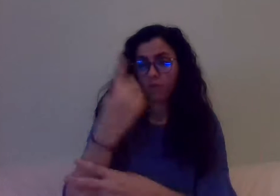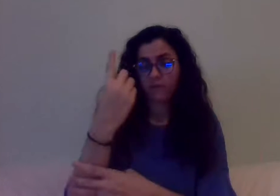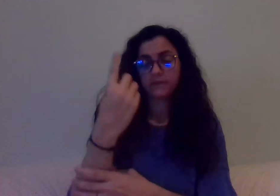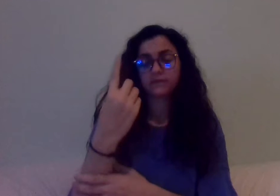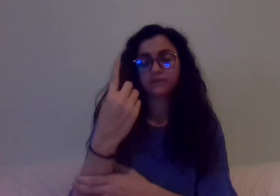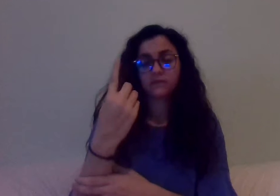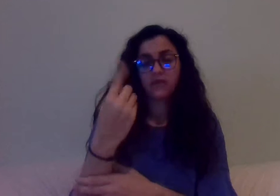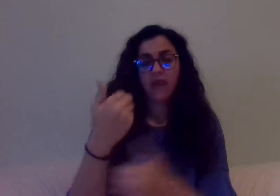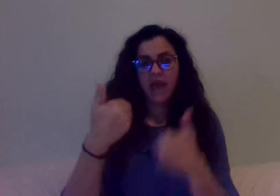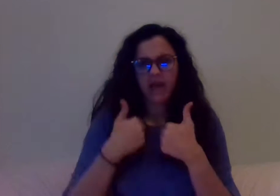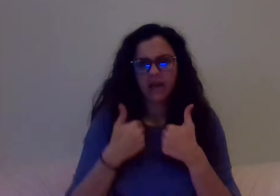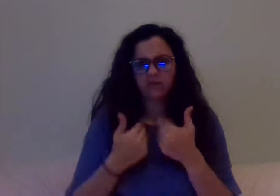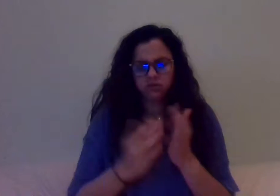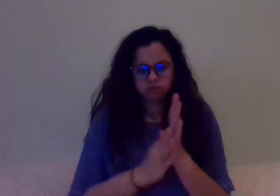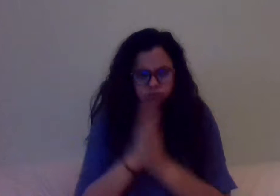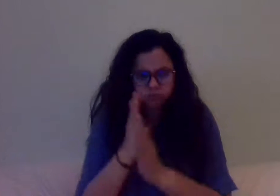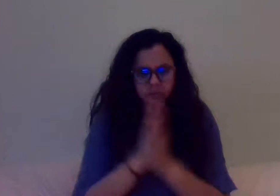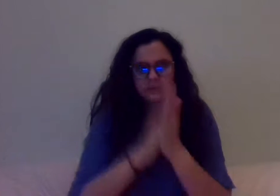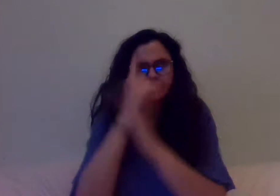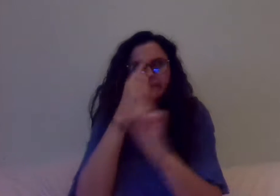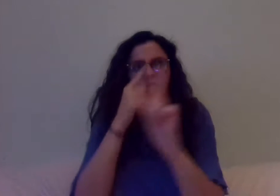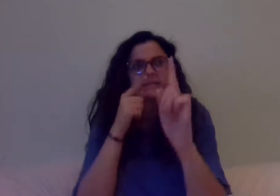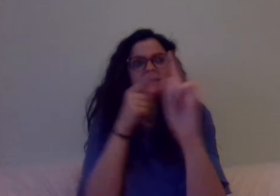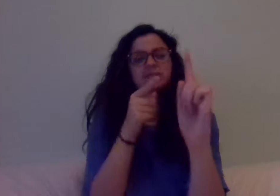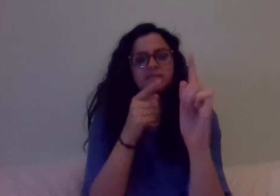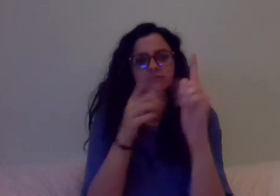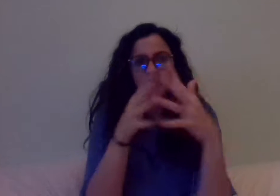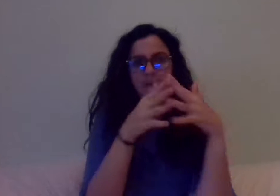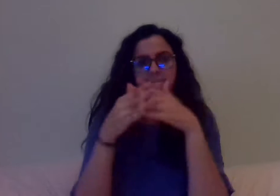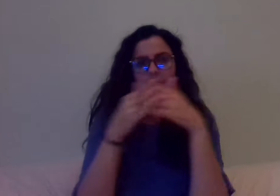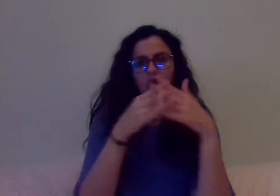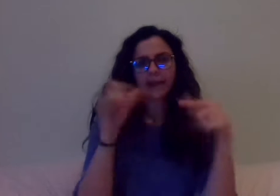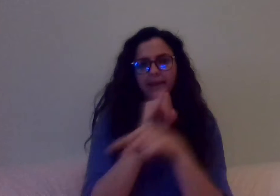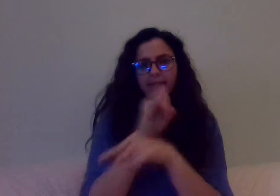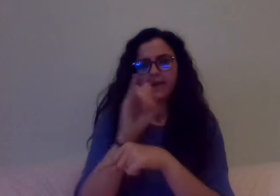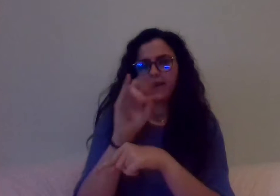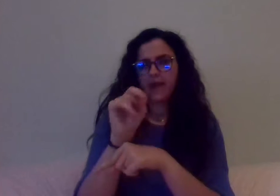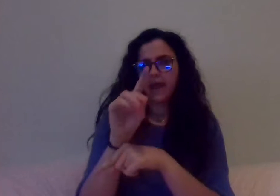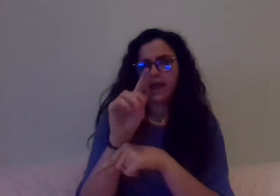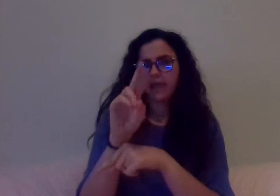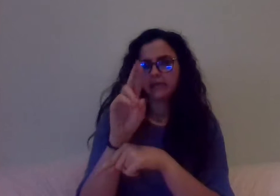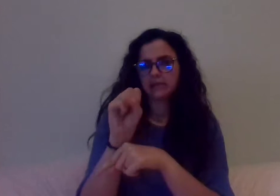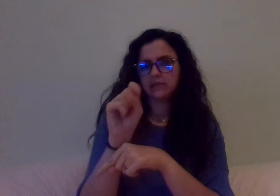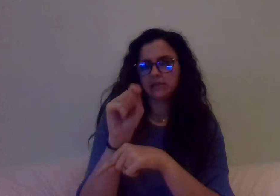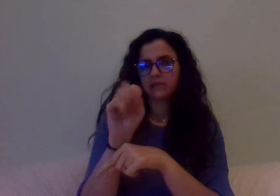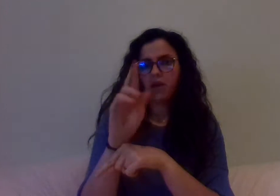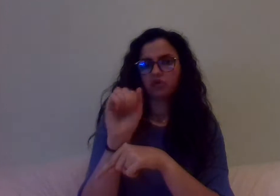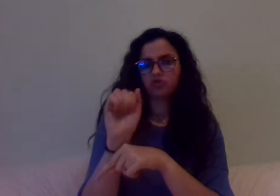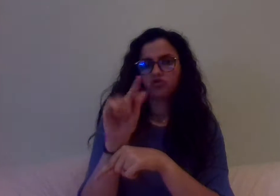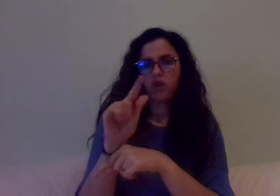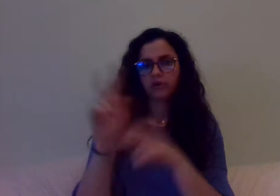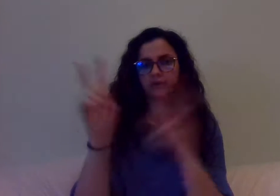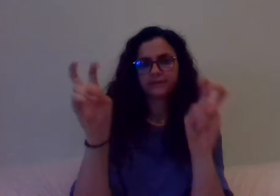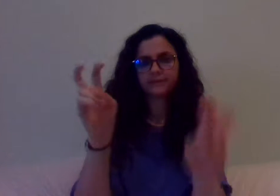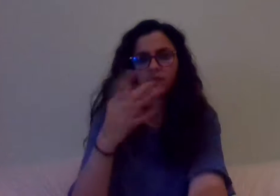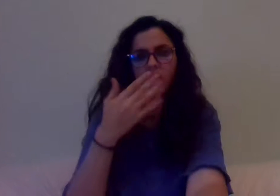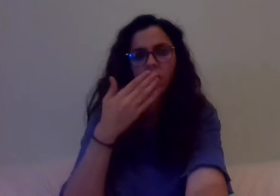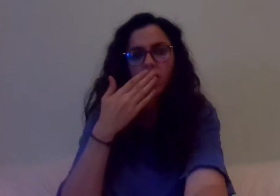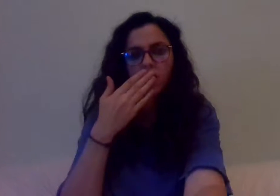desire for American industrial goods. So the rate of production of